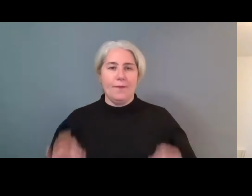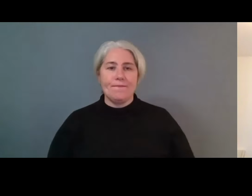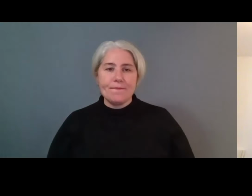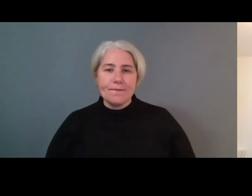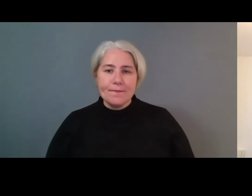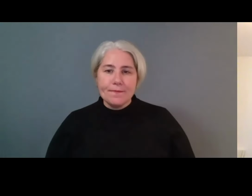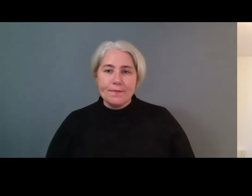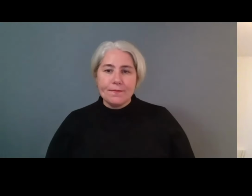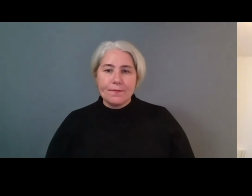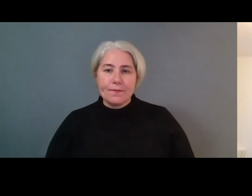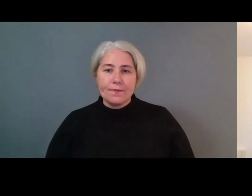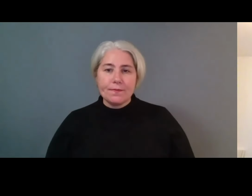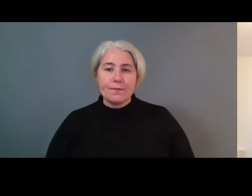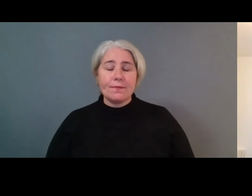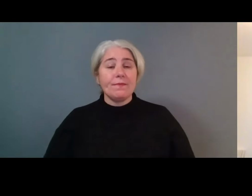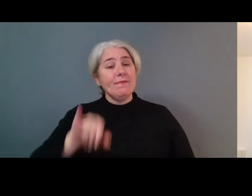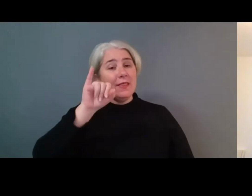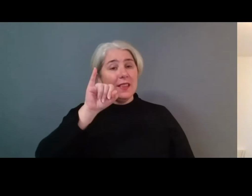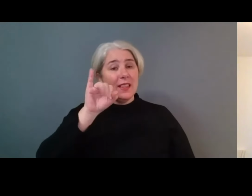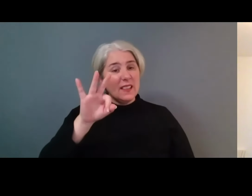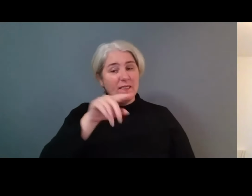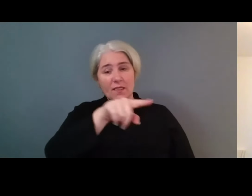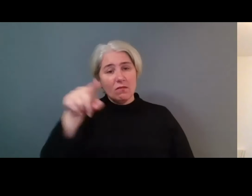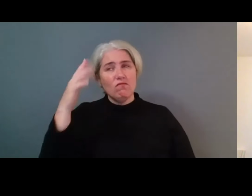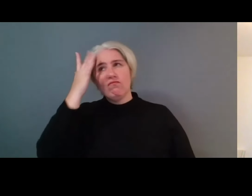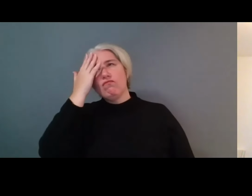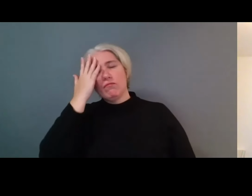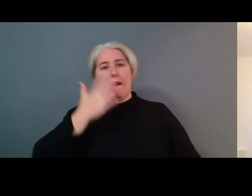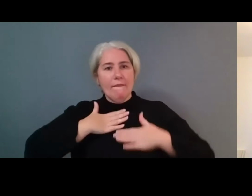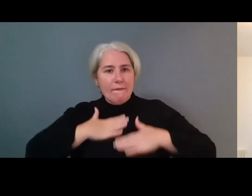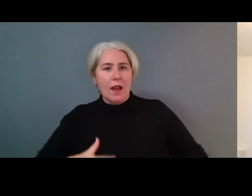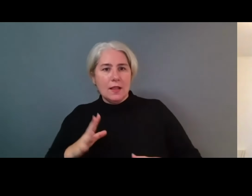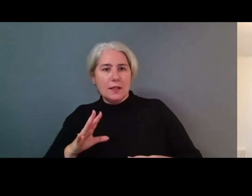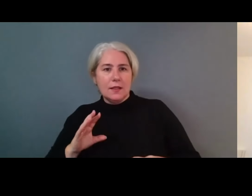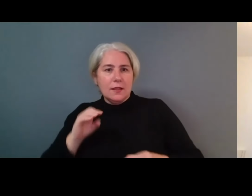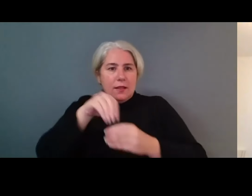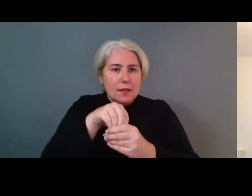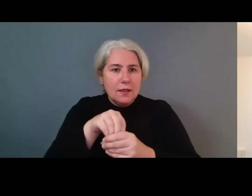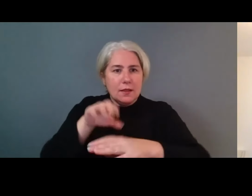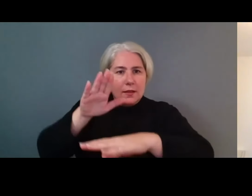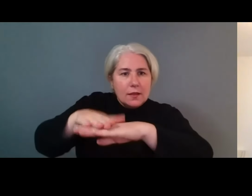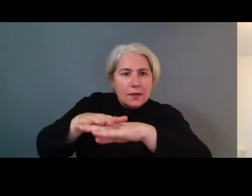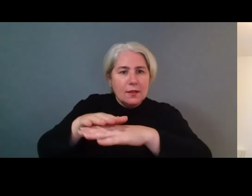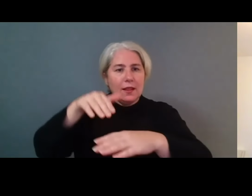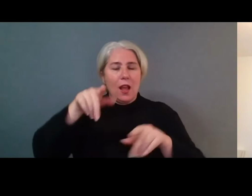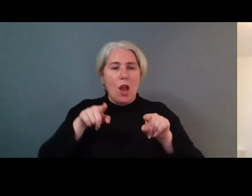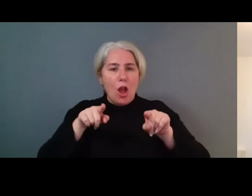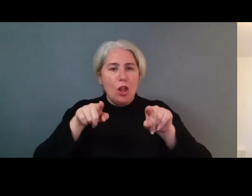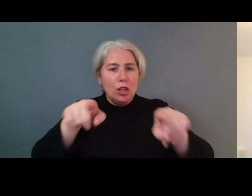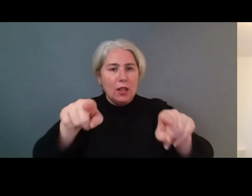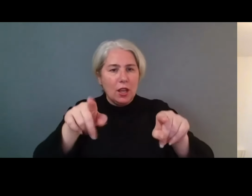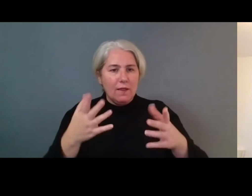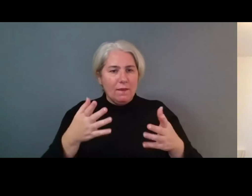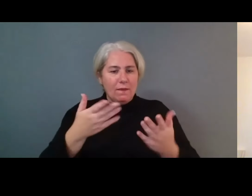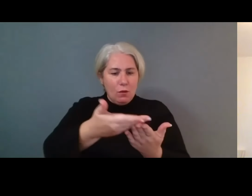an alternative report or any kind of contribution is to get familiar with the practice of the committee,